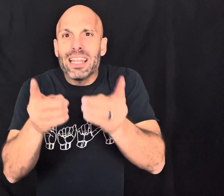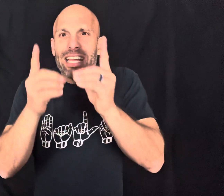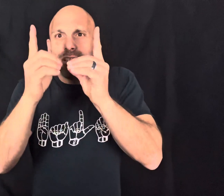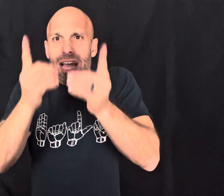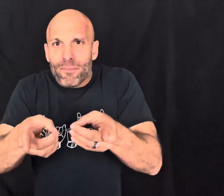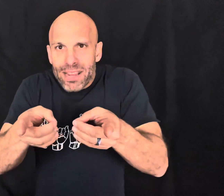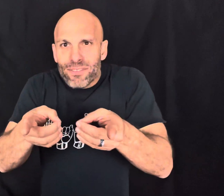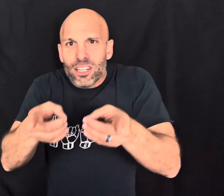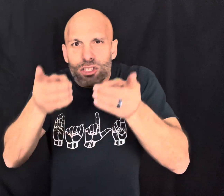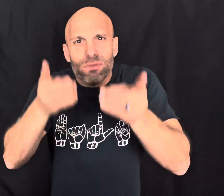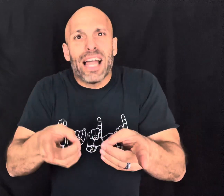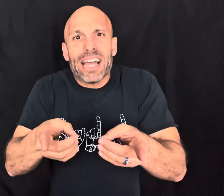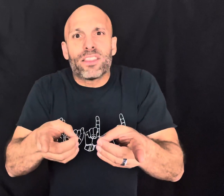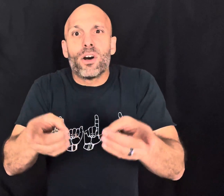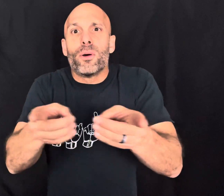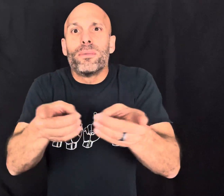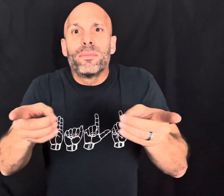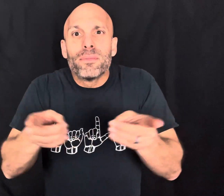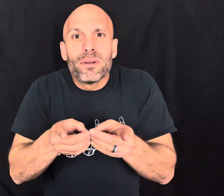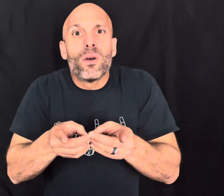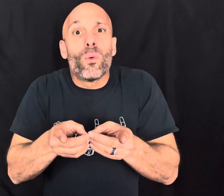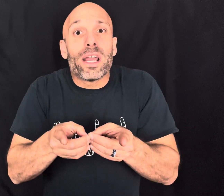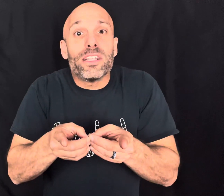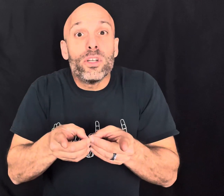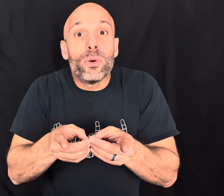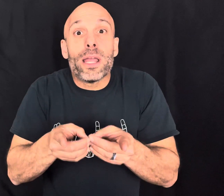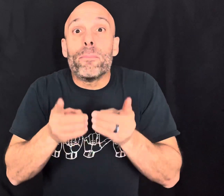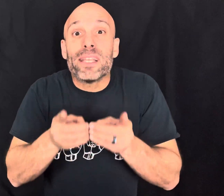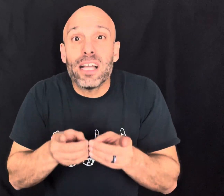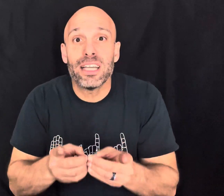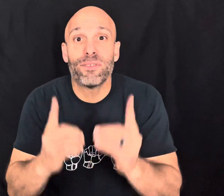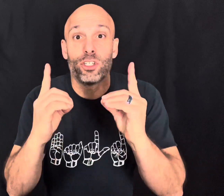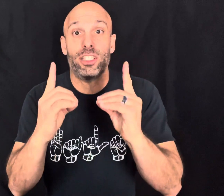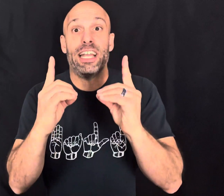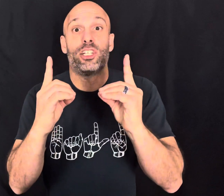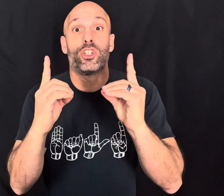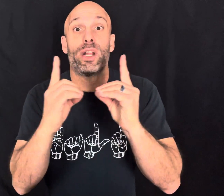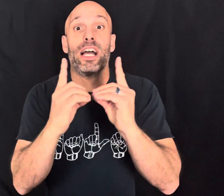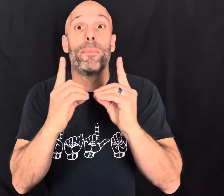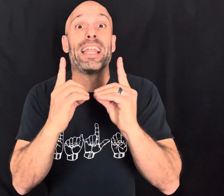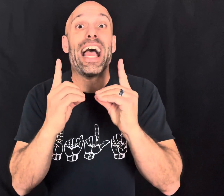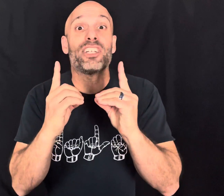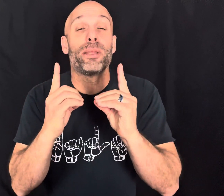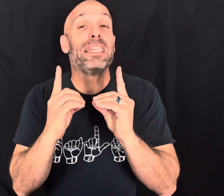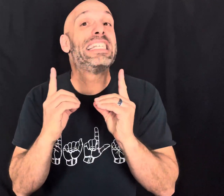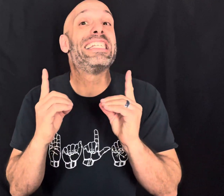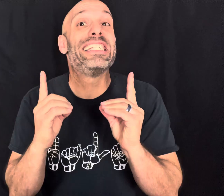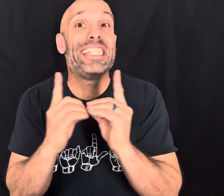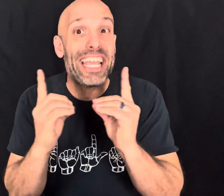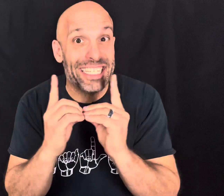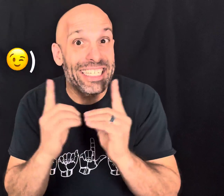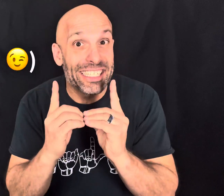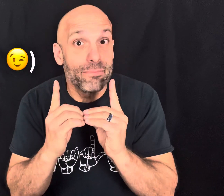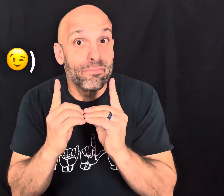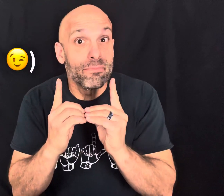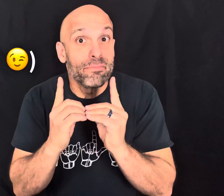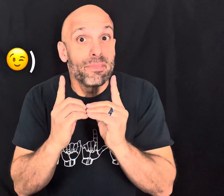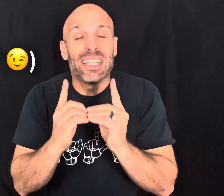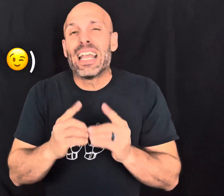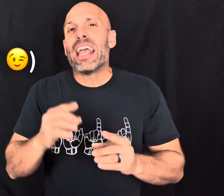to have my fingers flat though, when I do it, because if they're standing straight up, it actually means date.